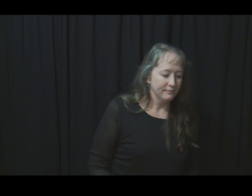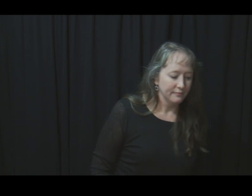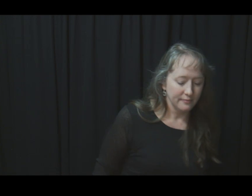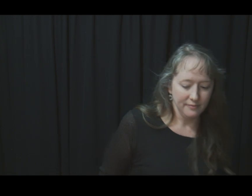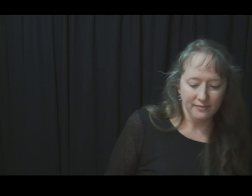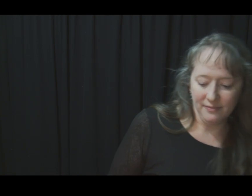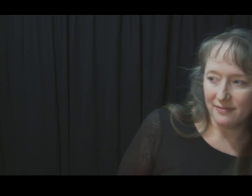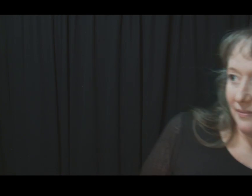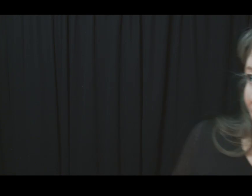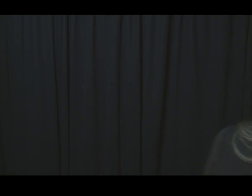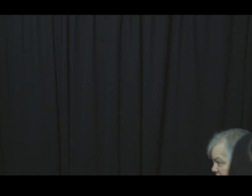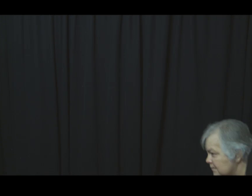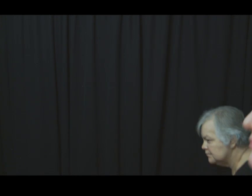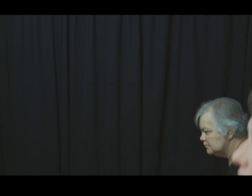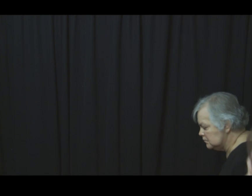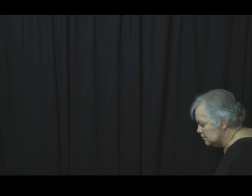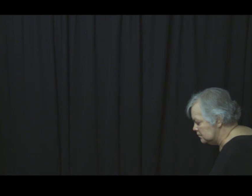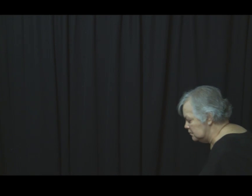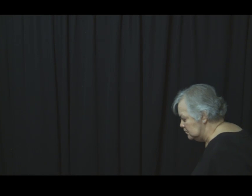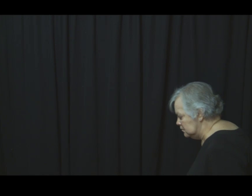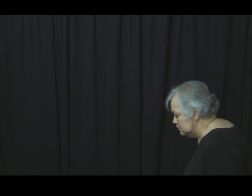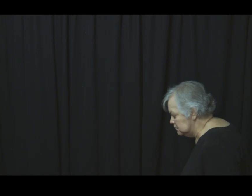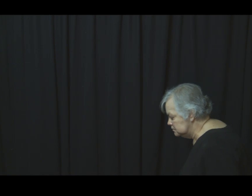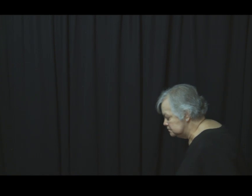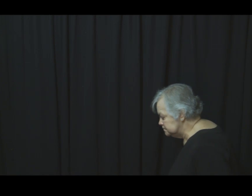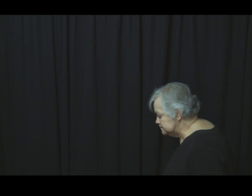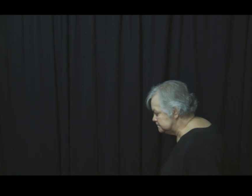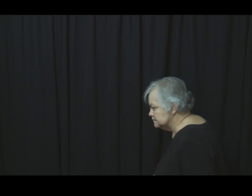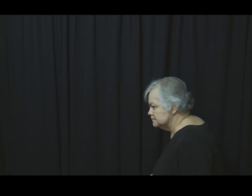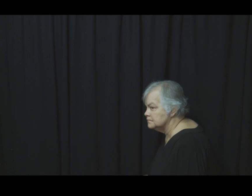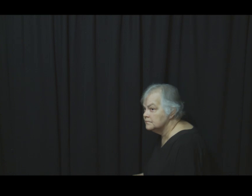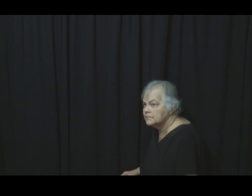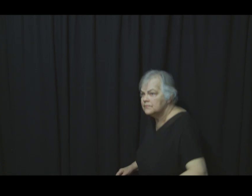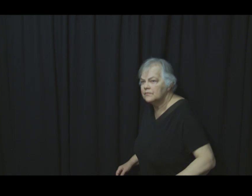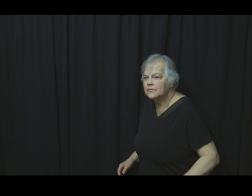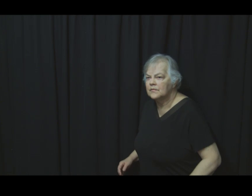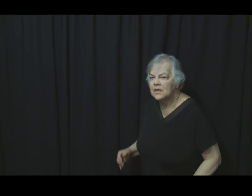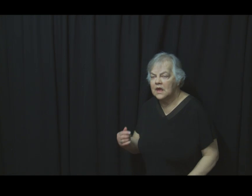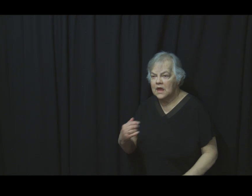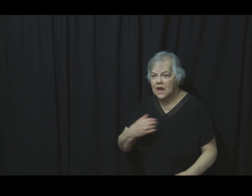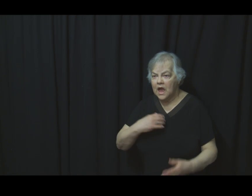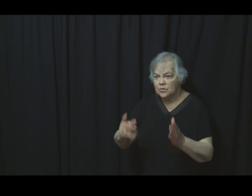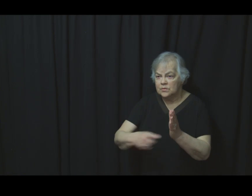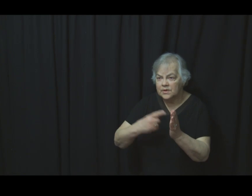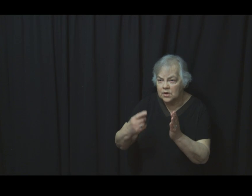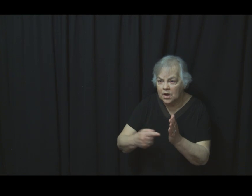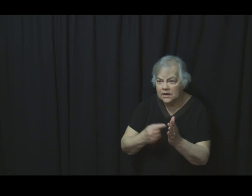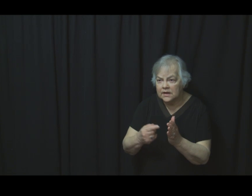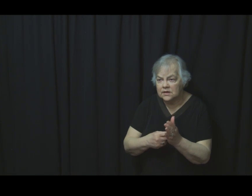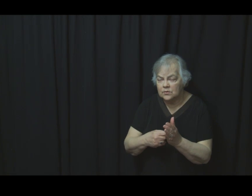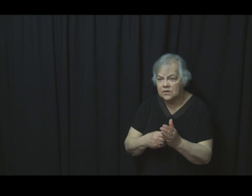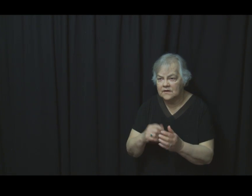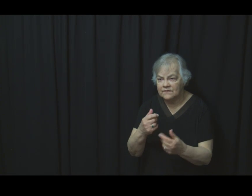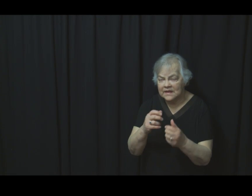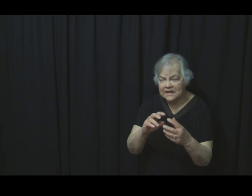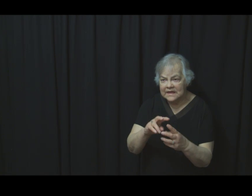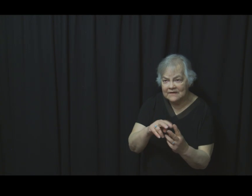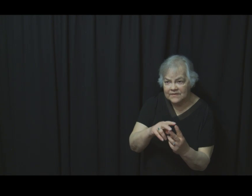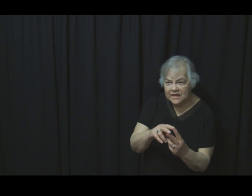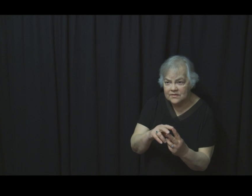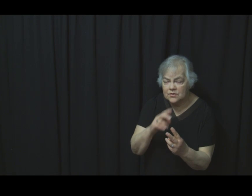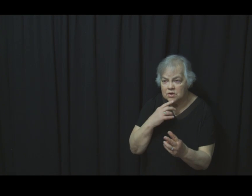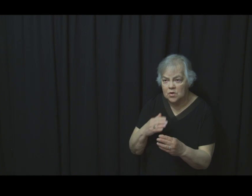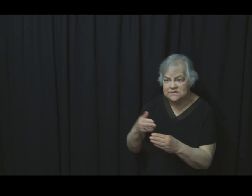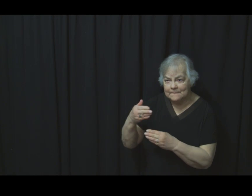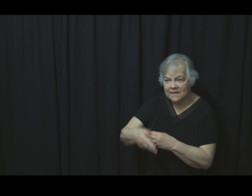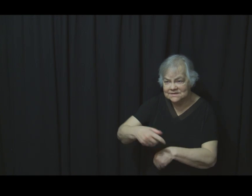here. So I'm like the referee in football that you don't like. But I will periodically, if either one of our debaters runs over on anything, I will